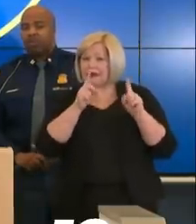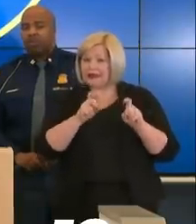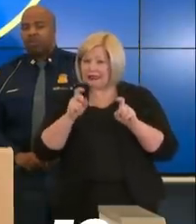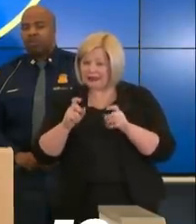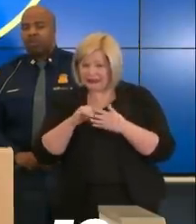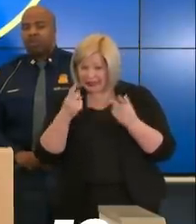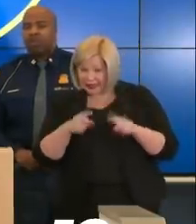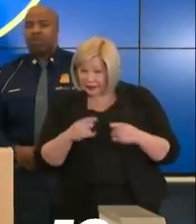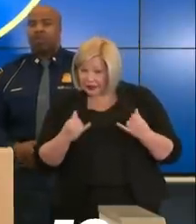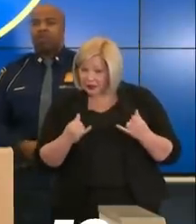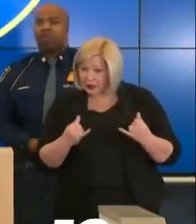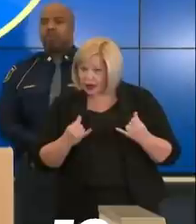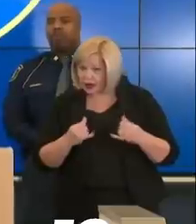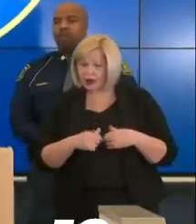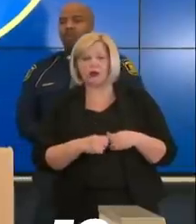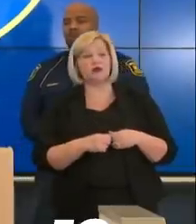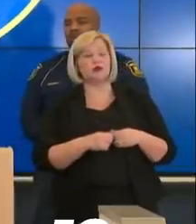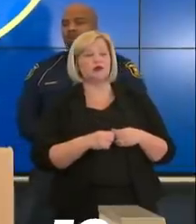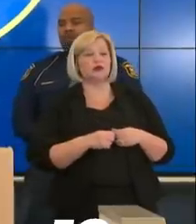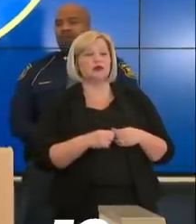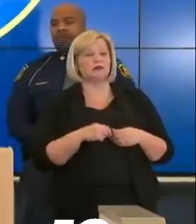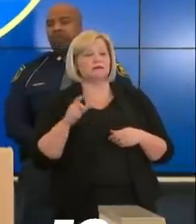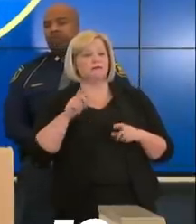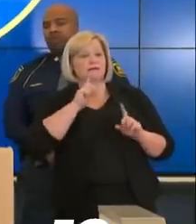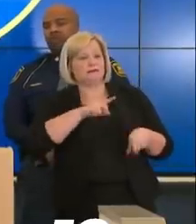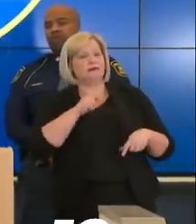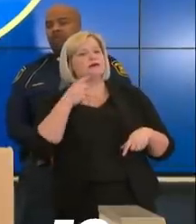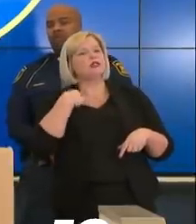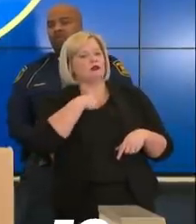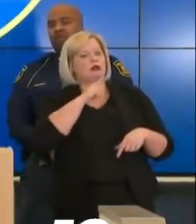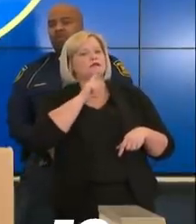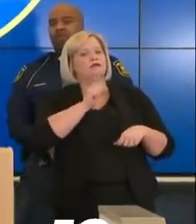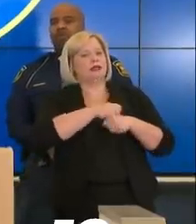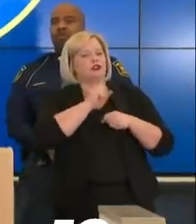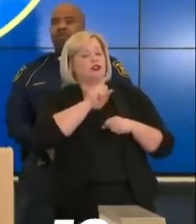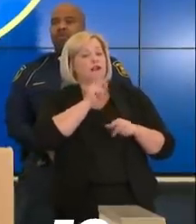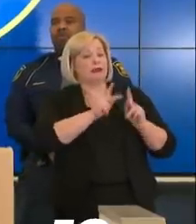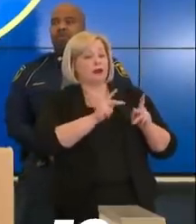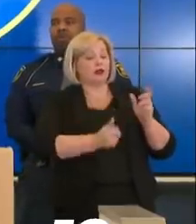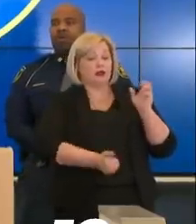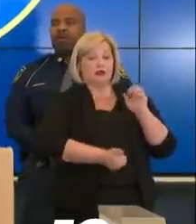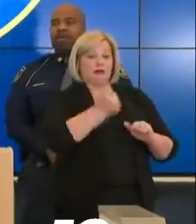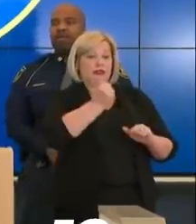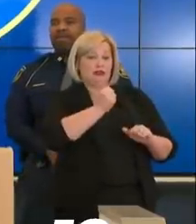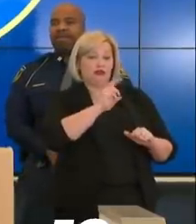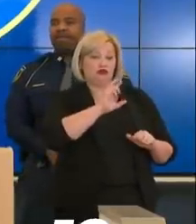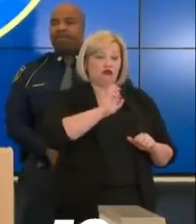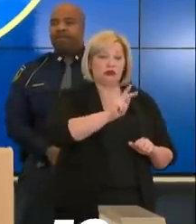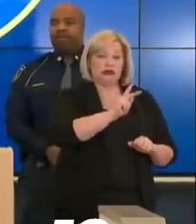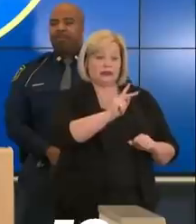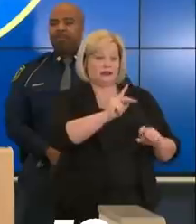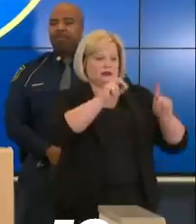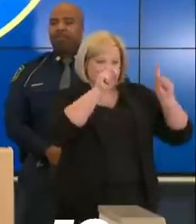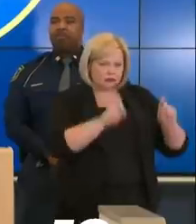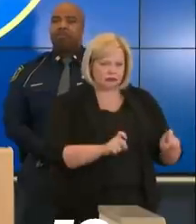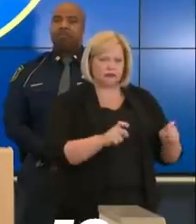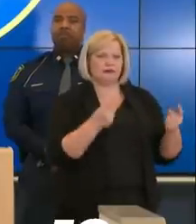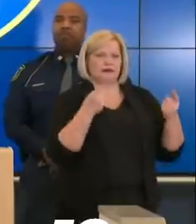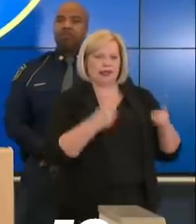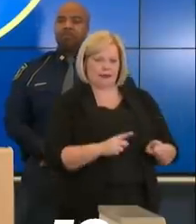happening? We do have to make sure that certainly the highest risk individuals get the testing